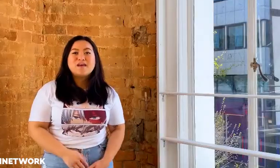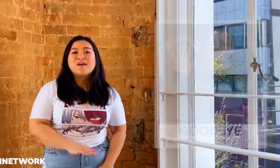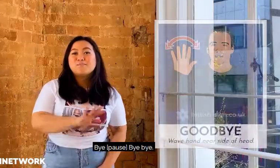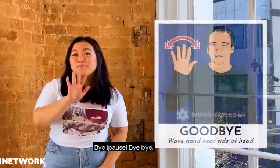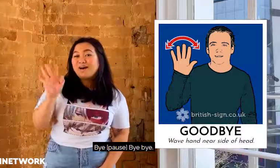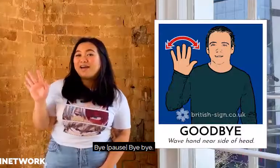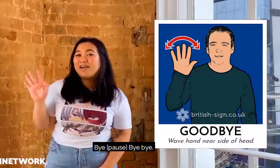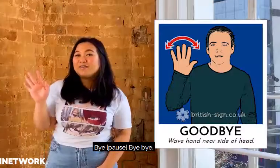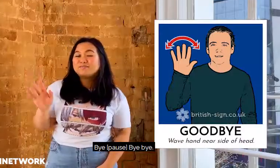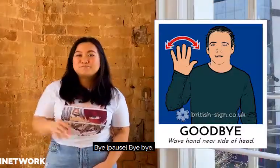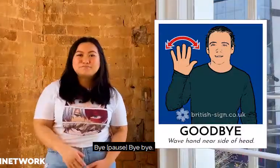Bye.